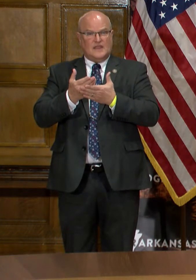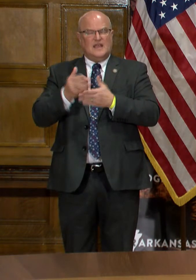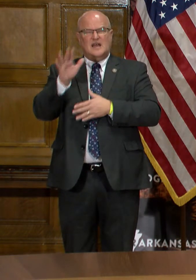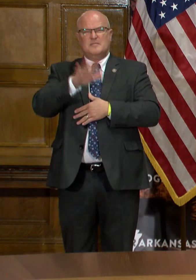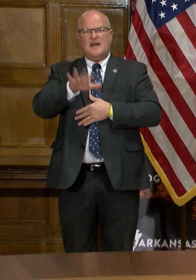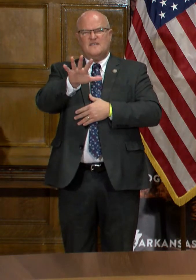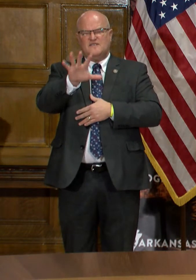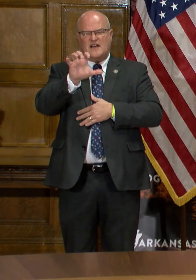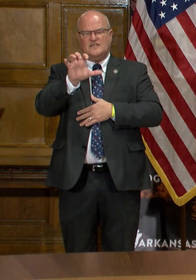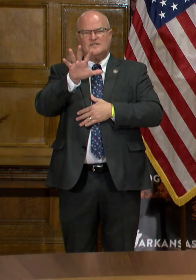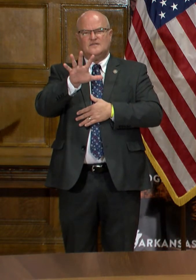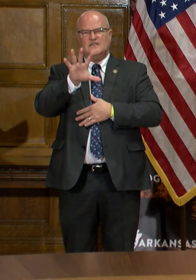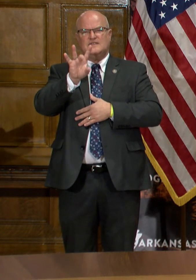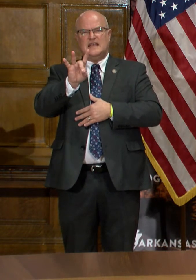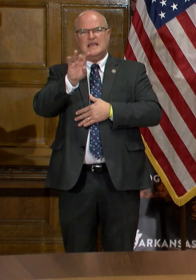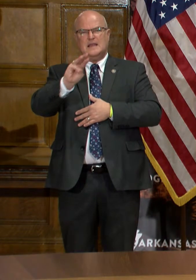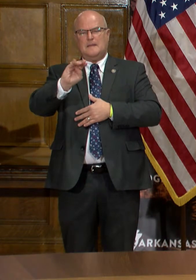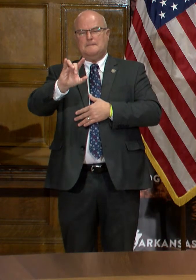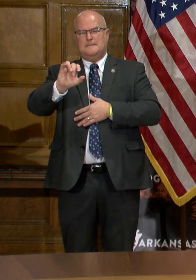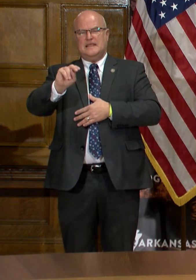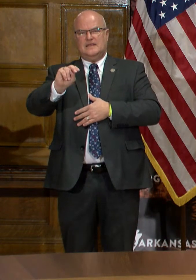about $558 million.